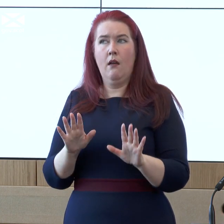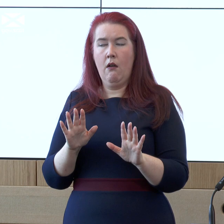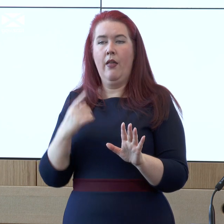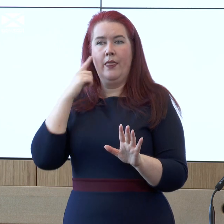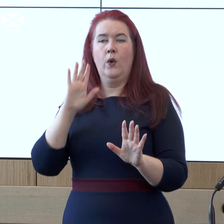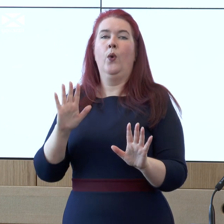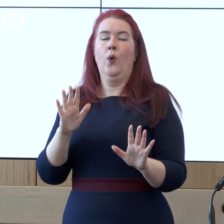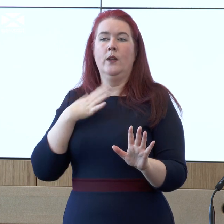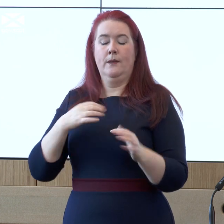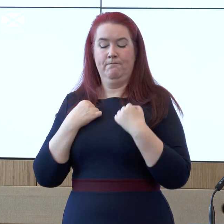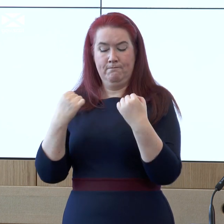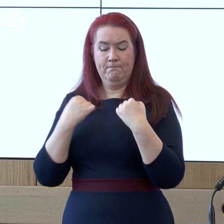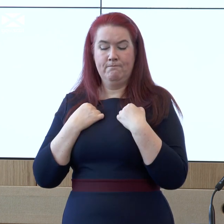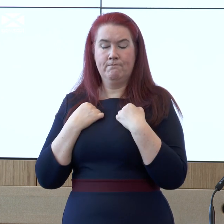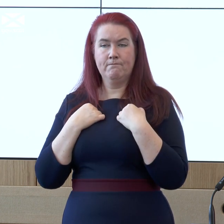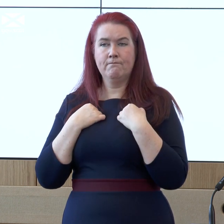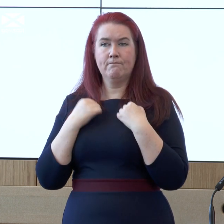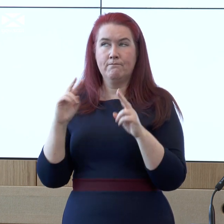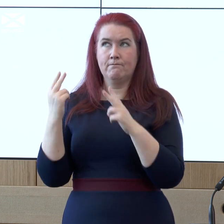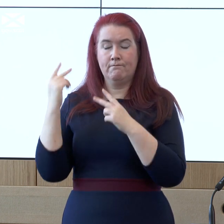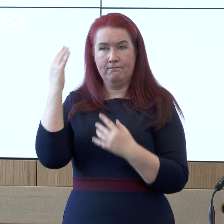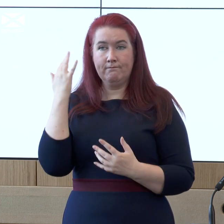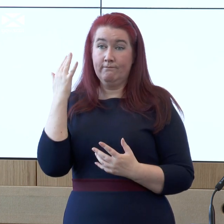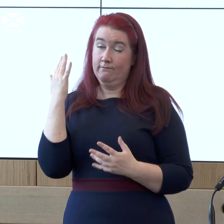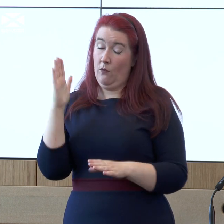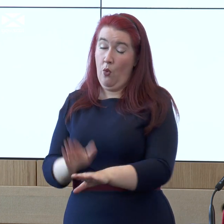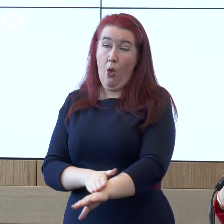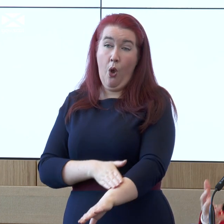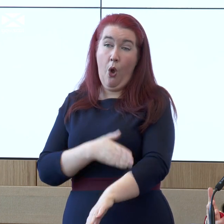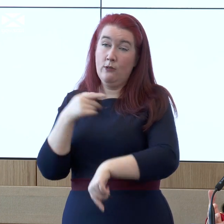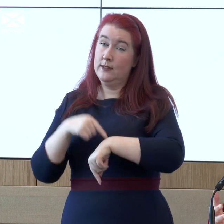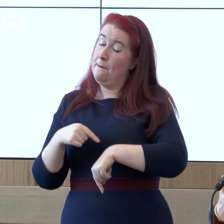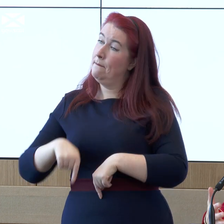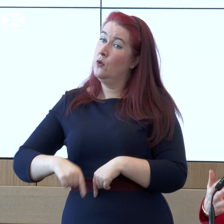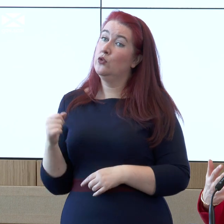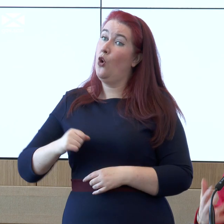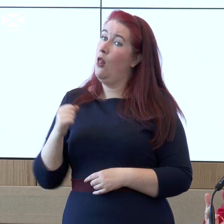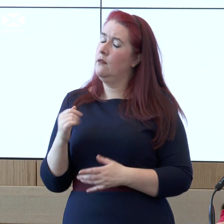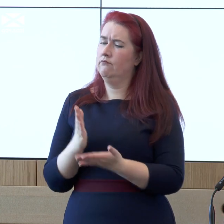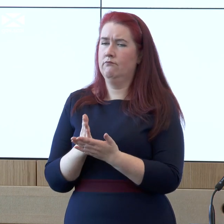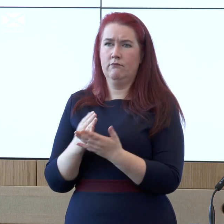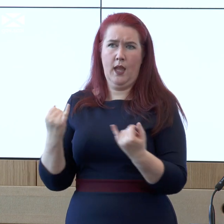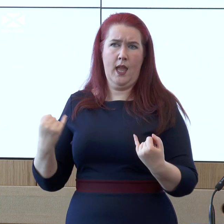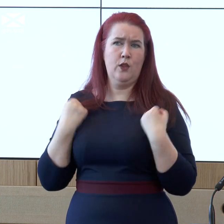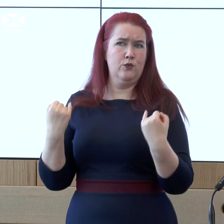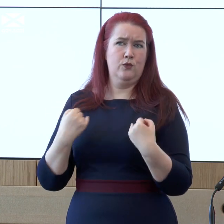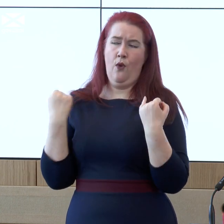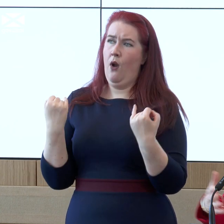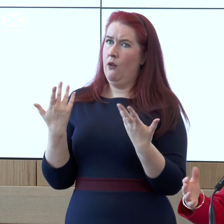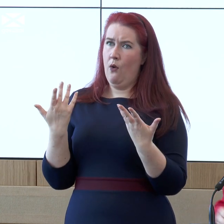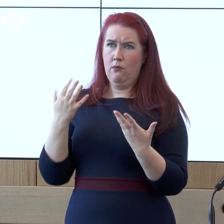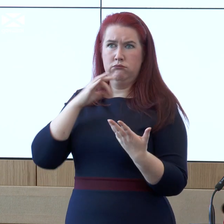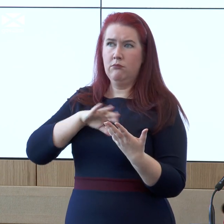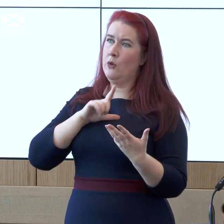for reflection. For a very, very long time, we have enjoyed all of the material benefits of the